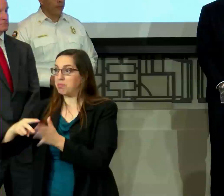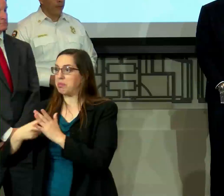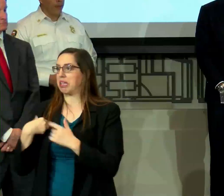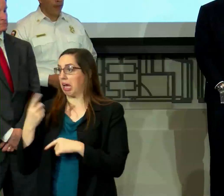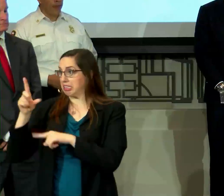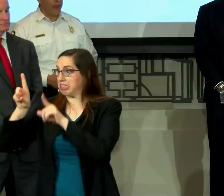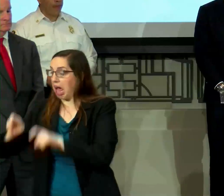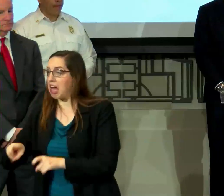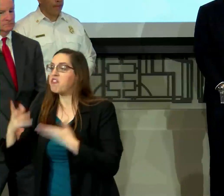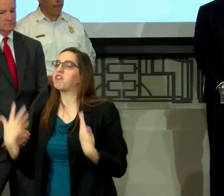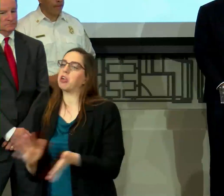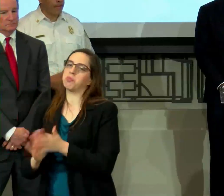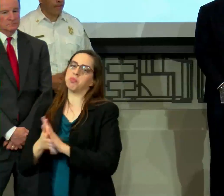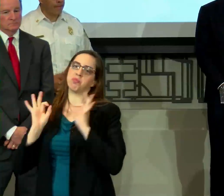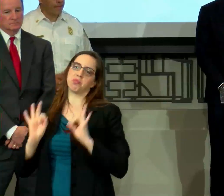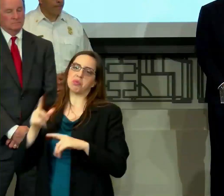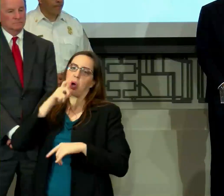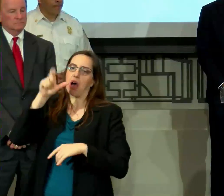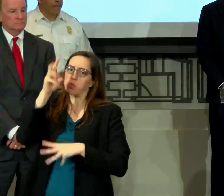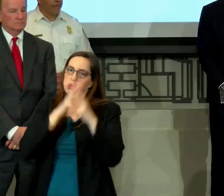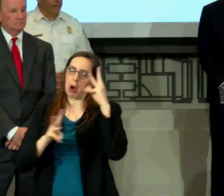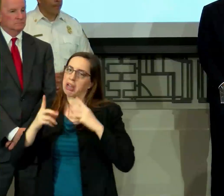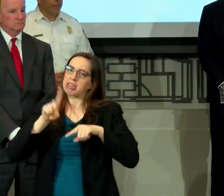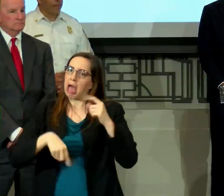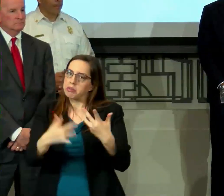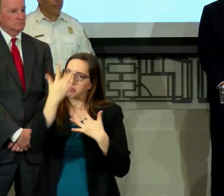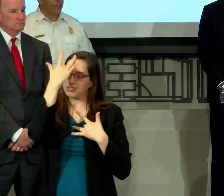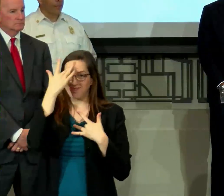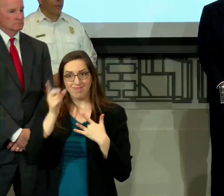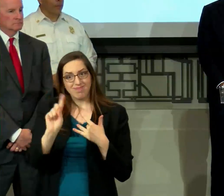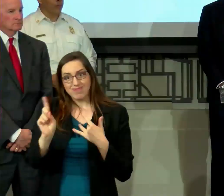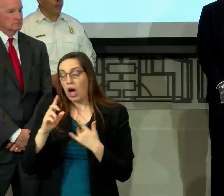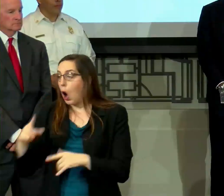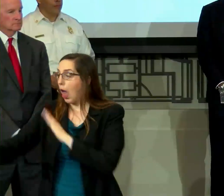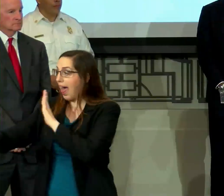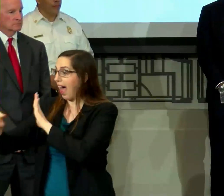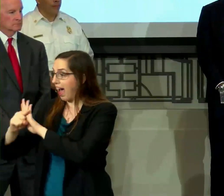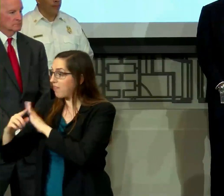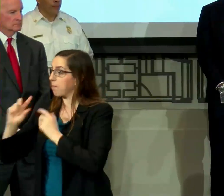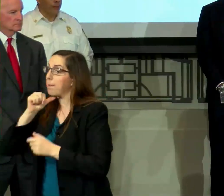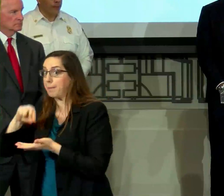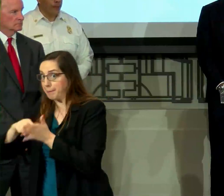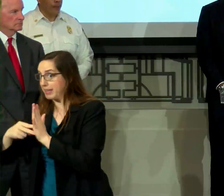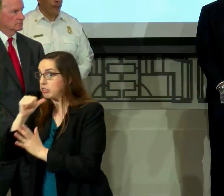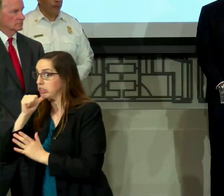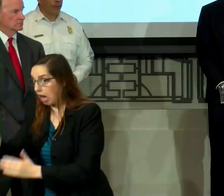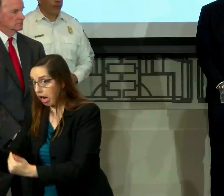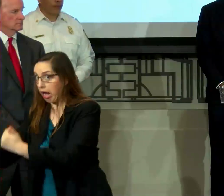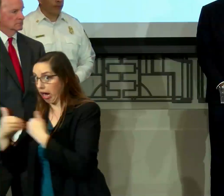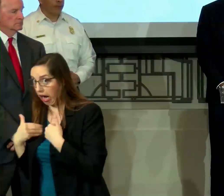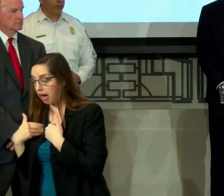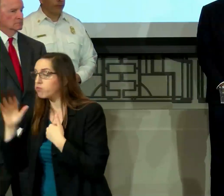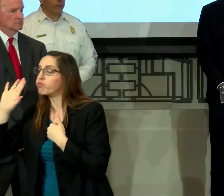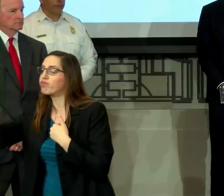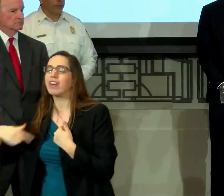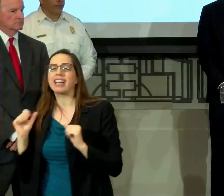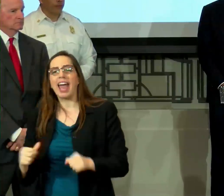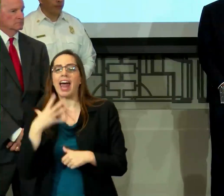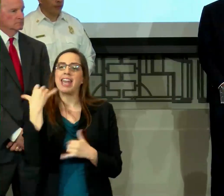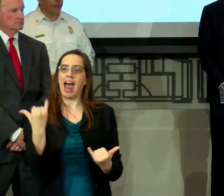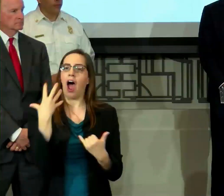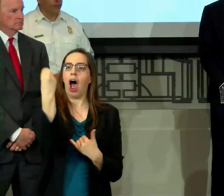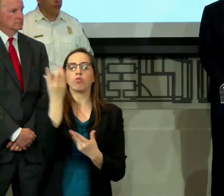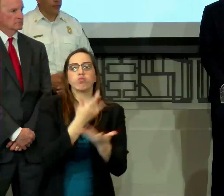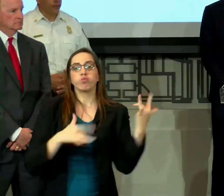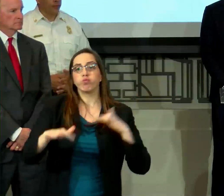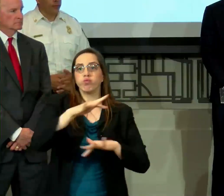making that confusion. So if you got tested and the test comes back negative, that does not mean it's okay to go and gather in large groups. You have no level